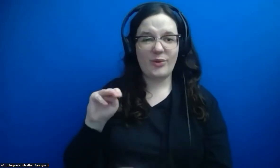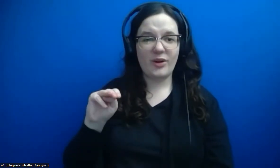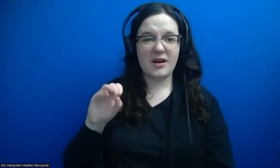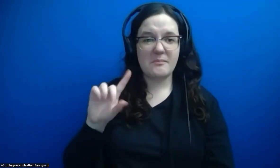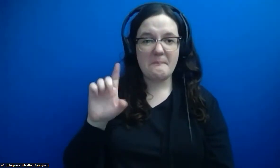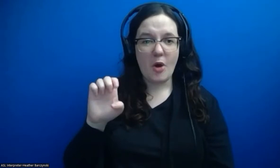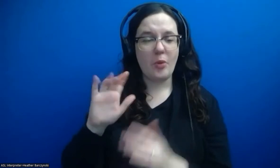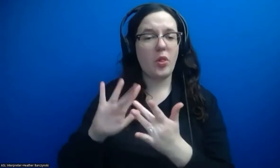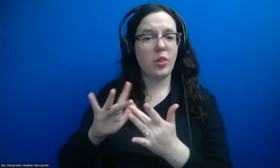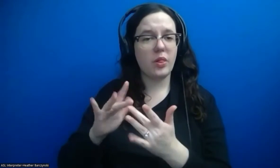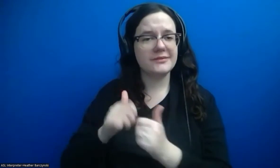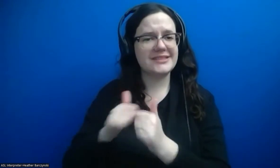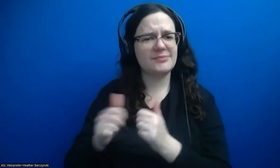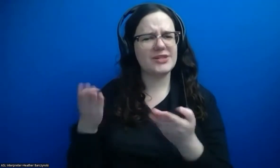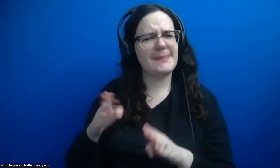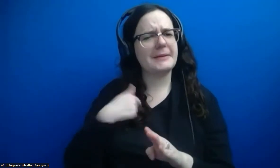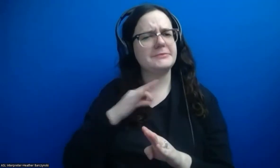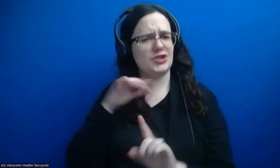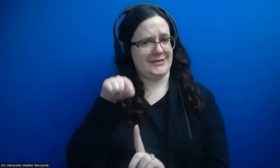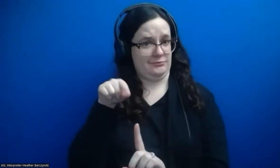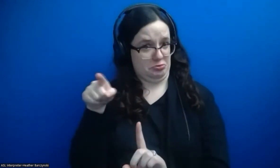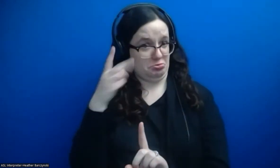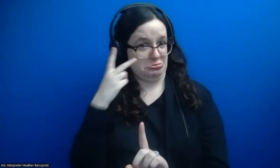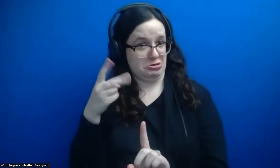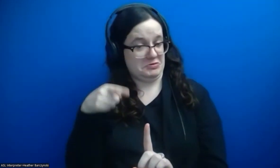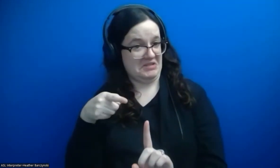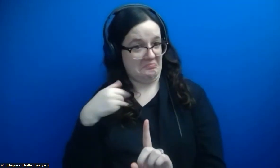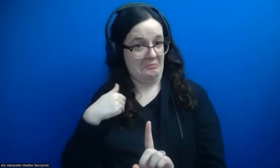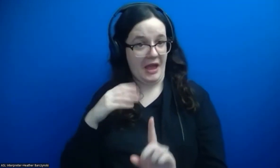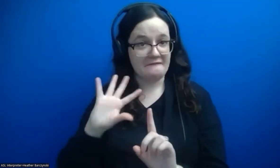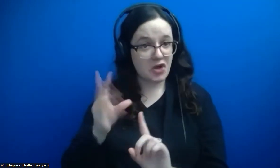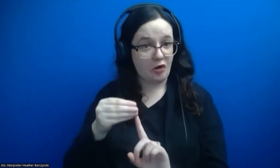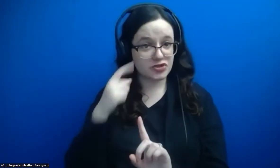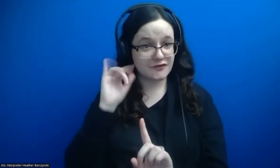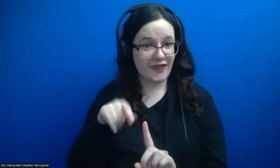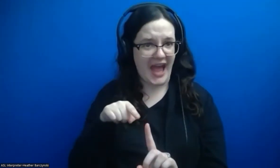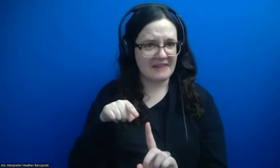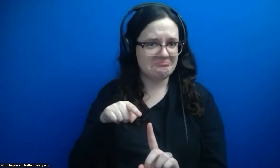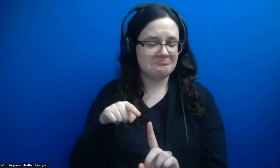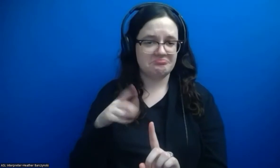culture? Is there a culture to mobile sports betting or fantasy sports that maybe differs